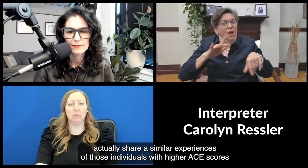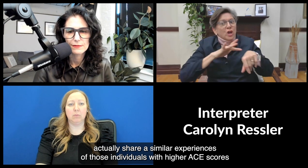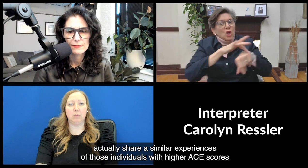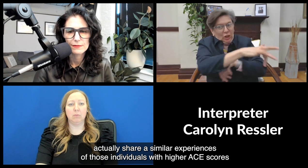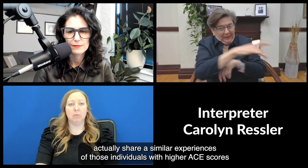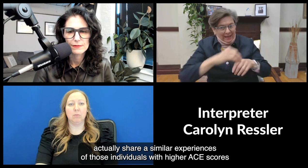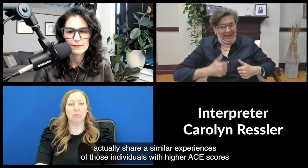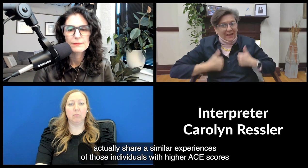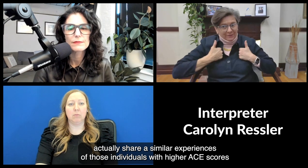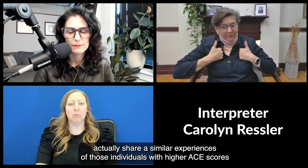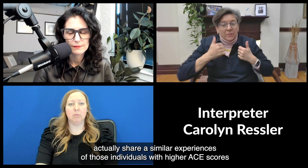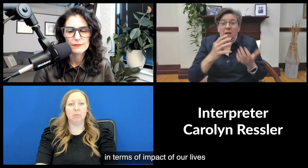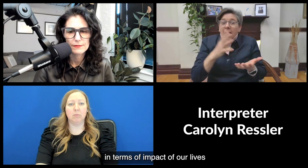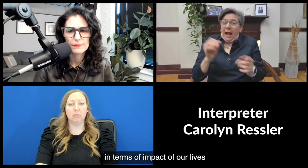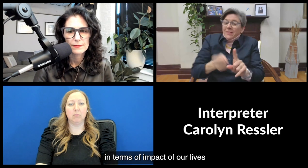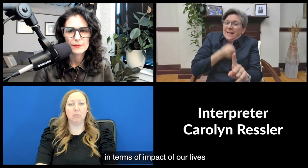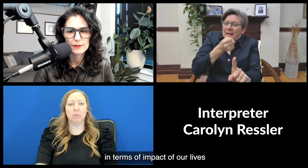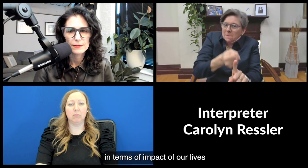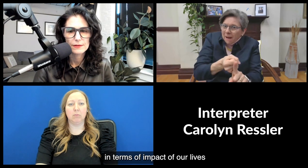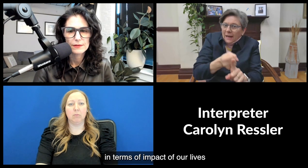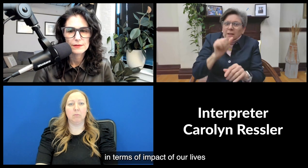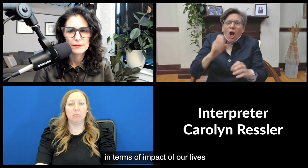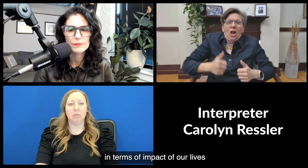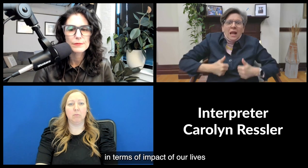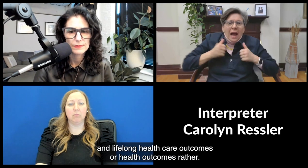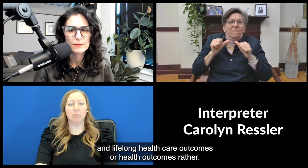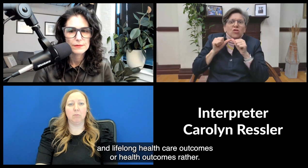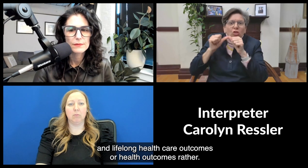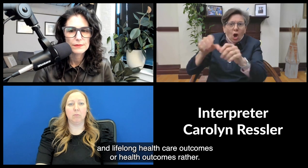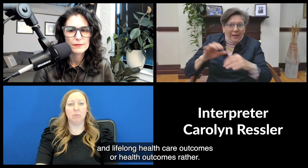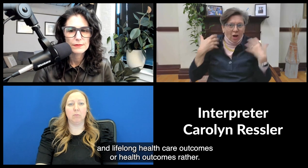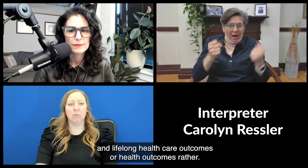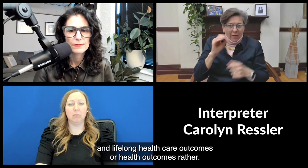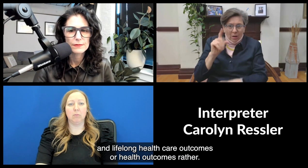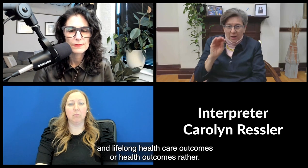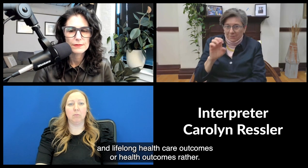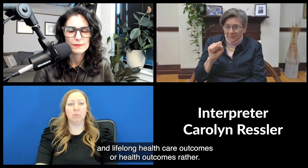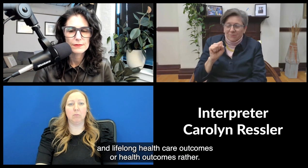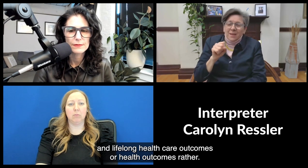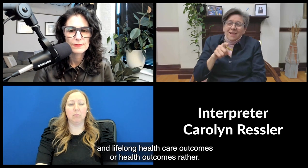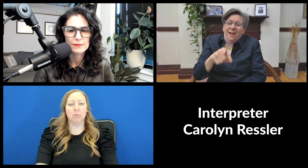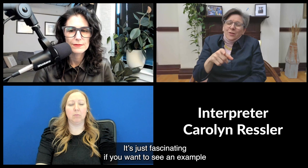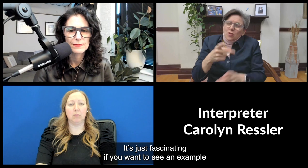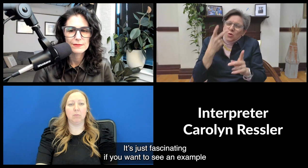of those individuals with higher ACE scores in terms of impact of our lives and lifelong healthcare outcomes or health